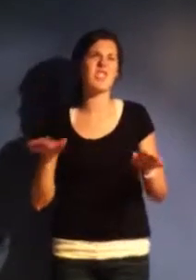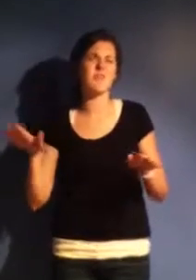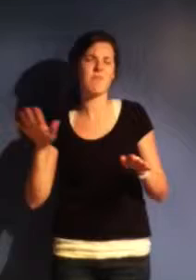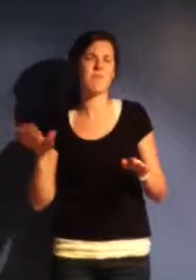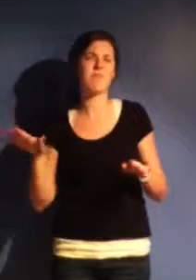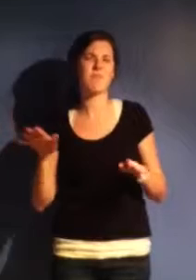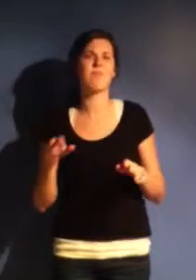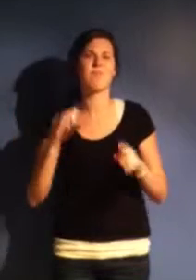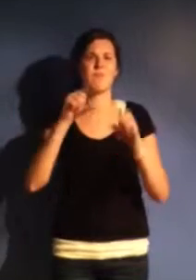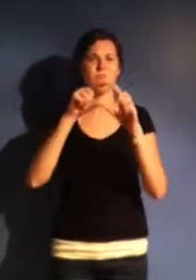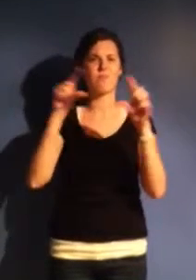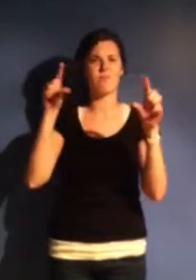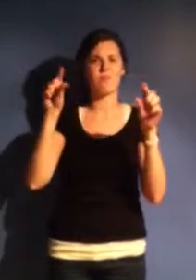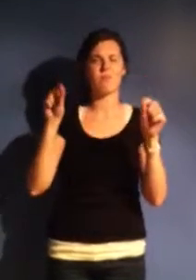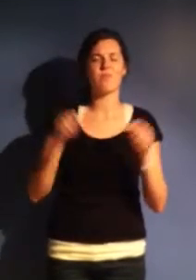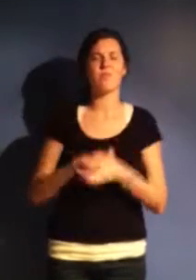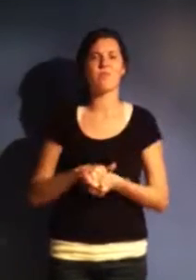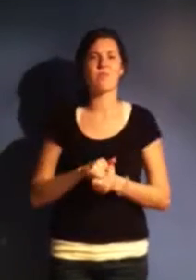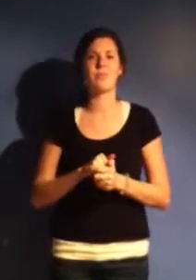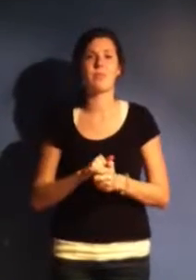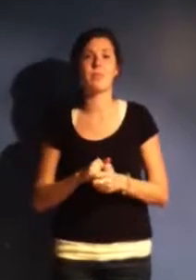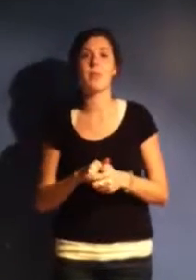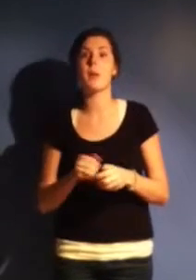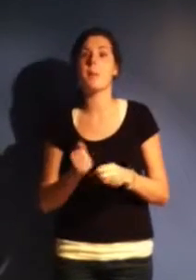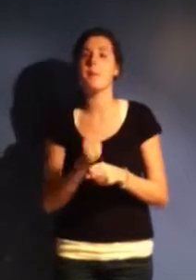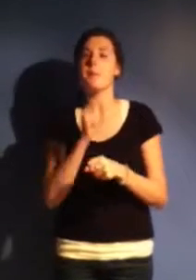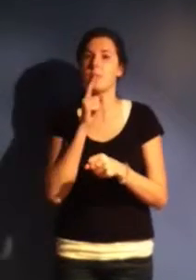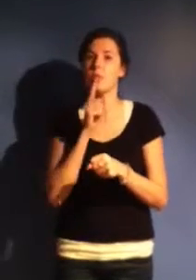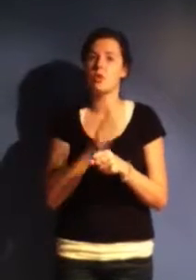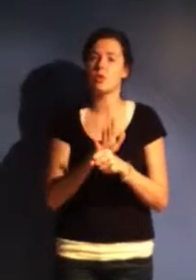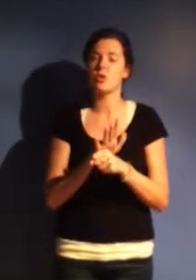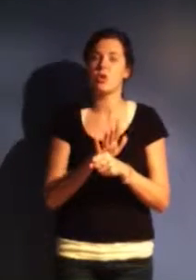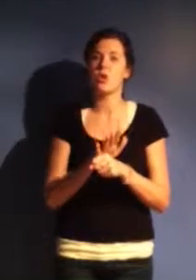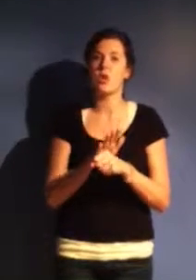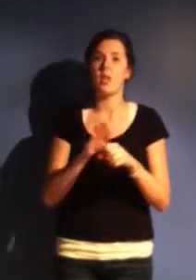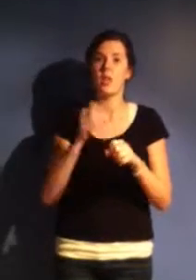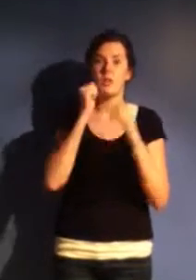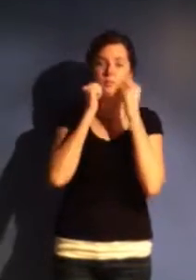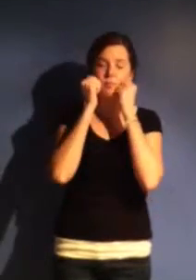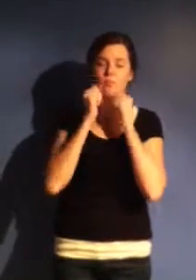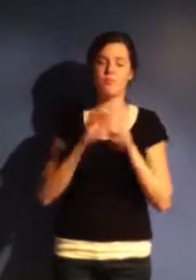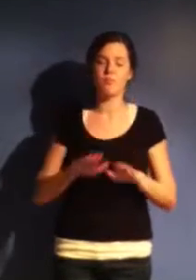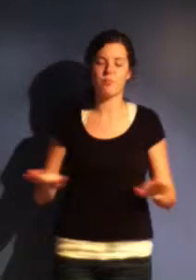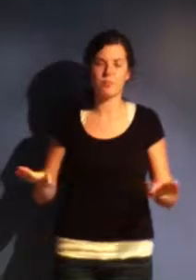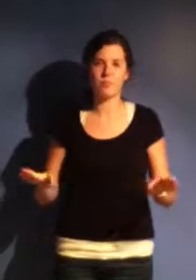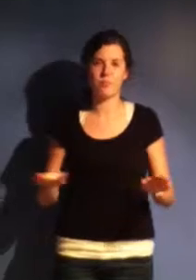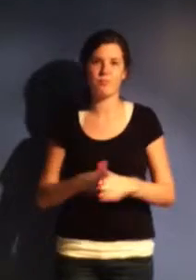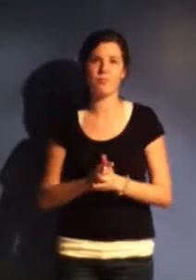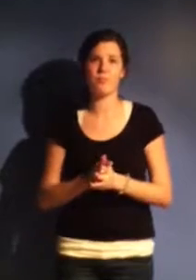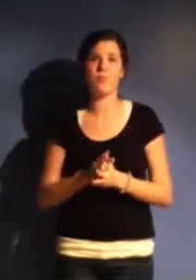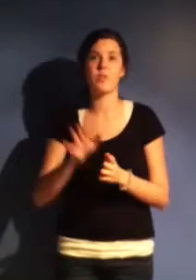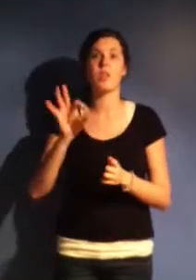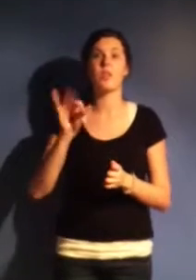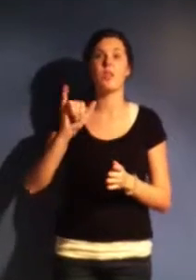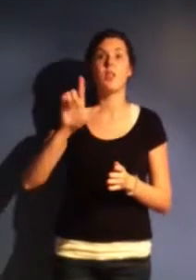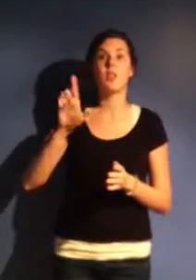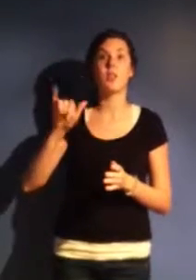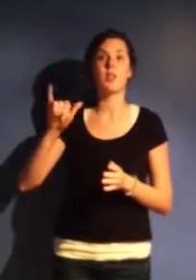until you're ready to fill it with your filling. The filling that we will make is made of 3 kinds of cheese.